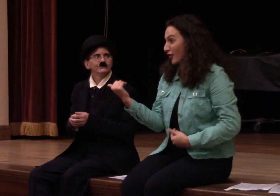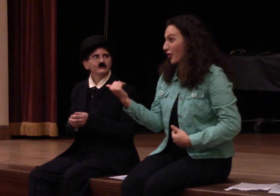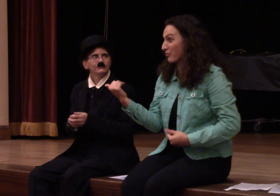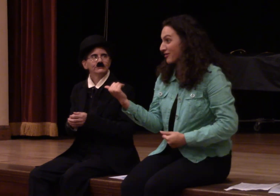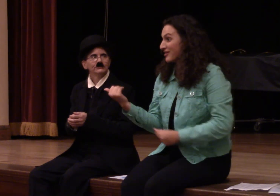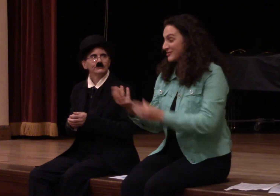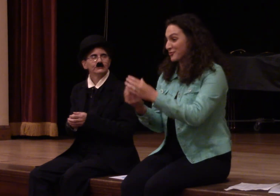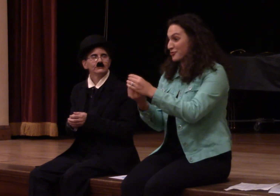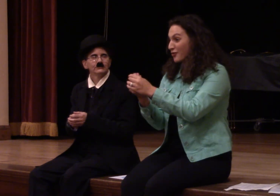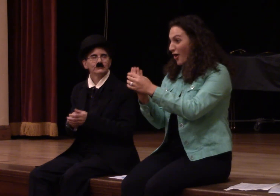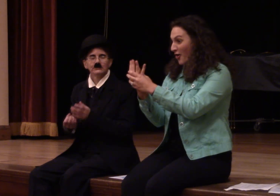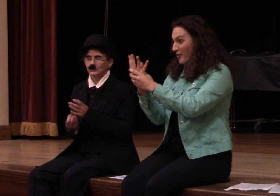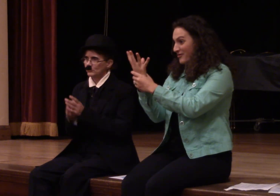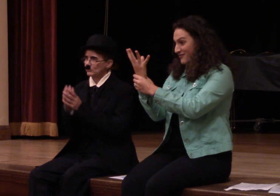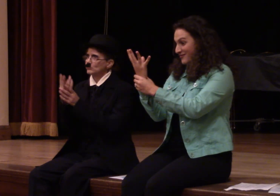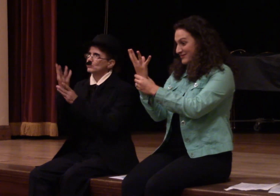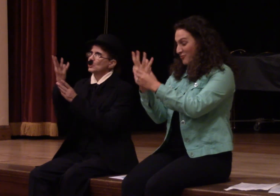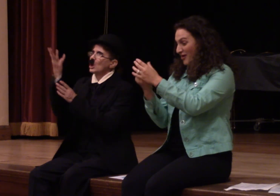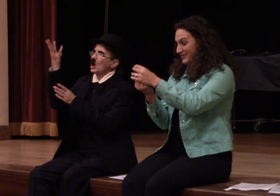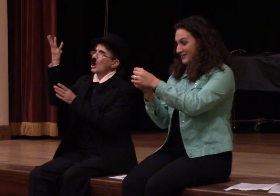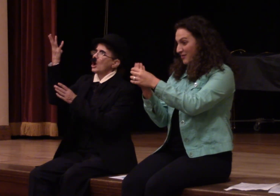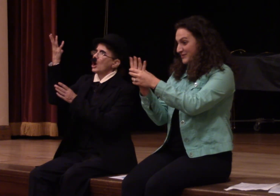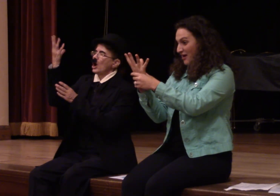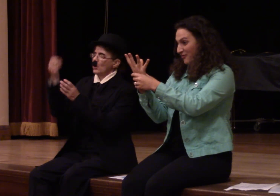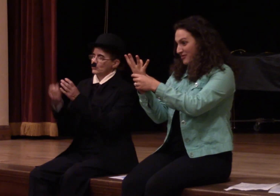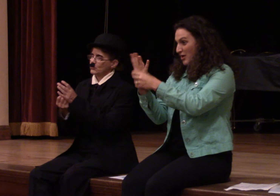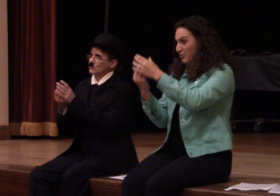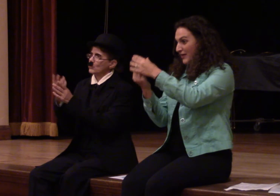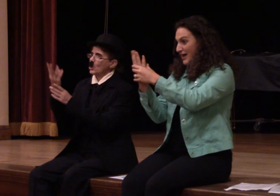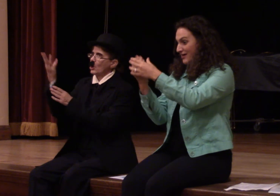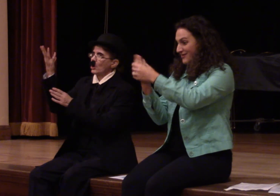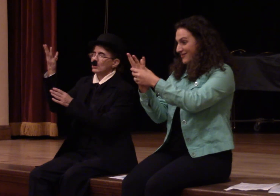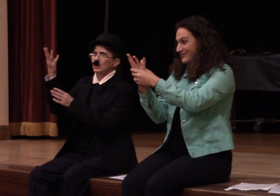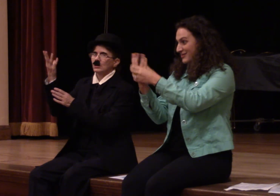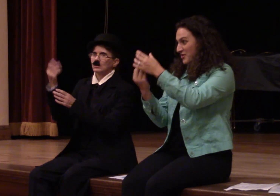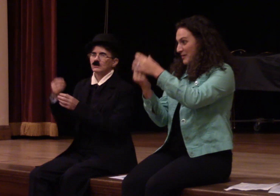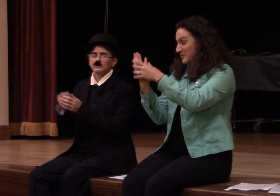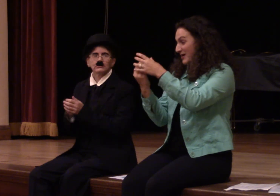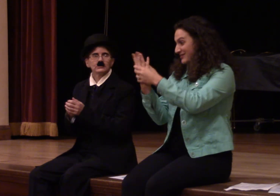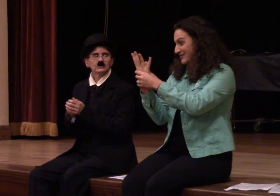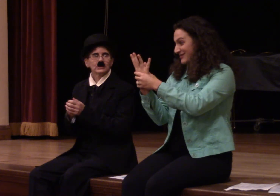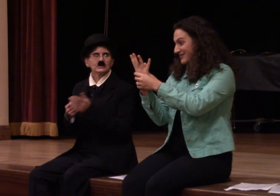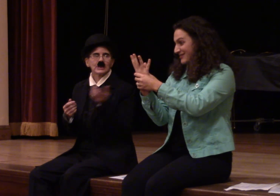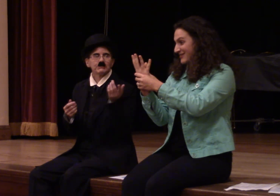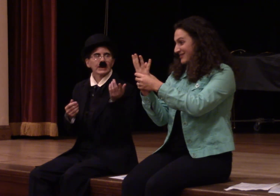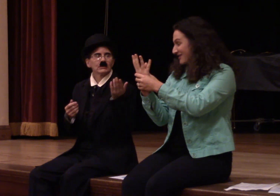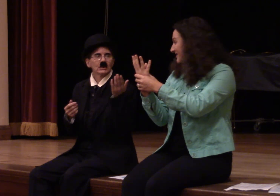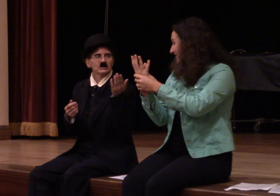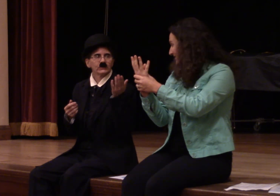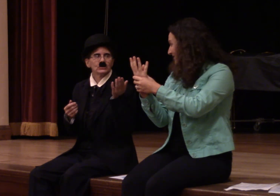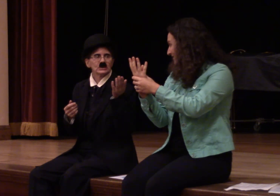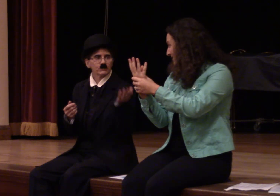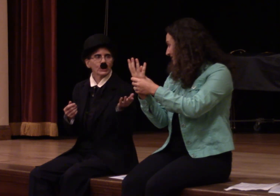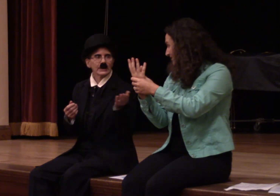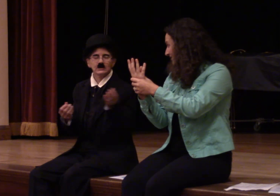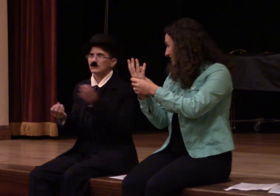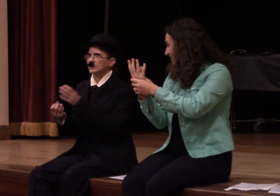verb. So grow is once, comes out. Plant, gonna come out twice. And then for spring, you